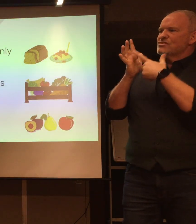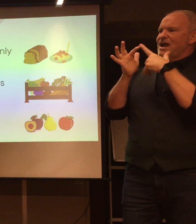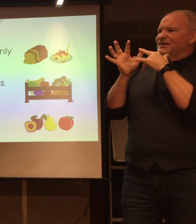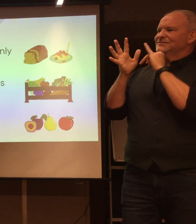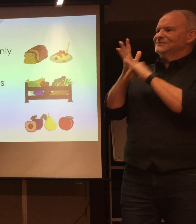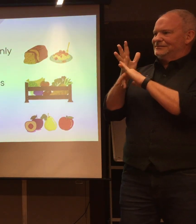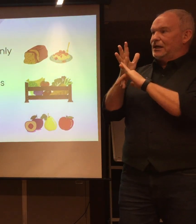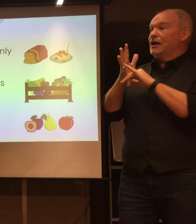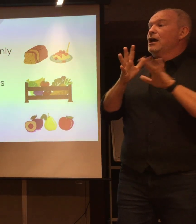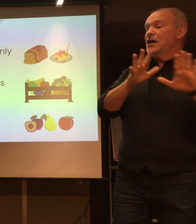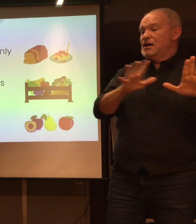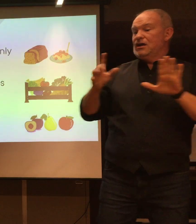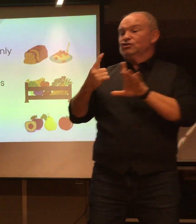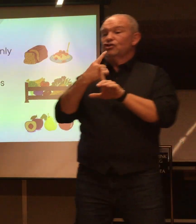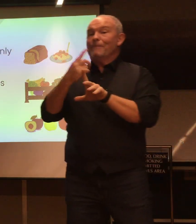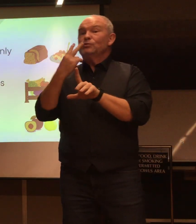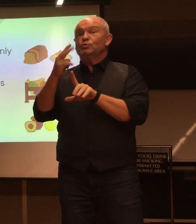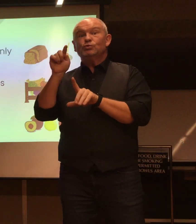diabetes,